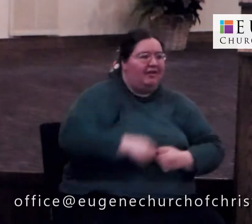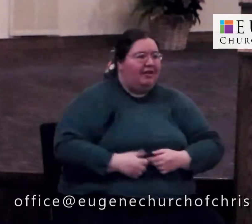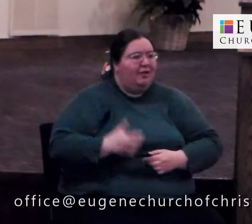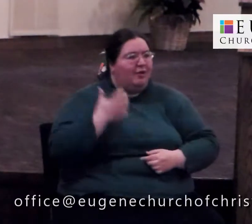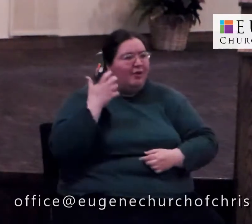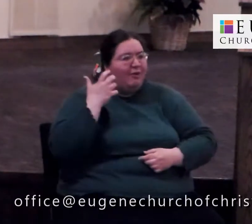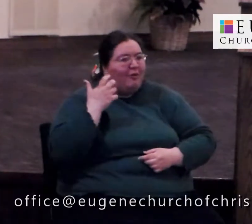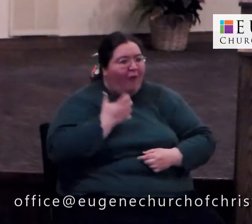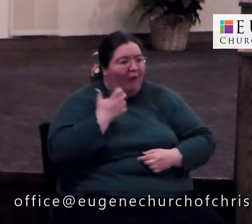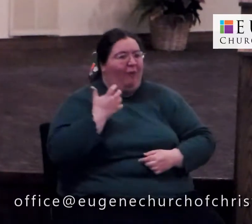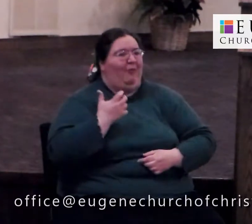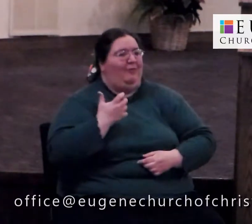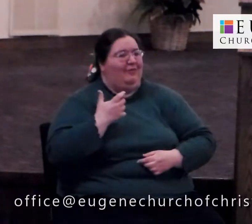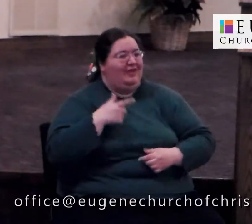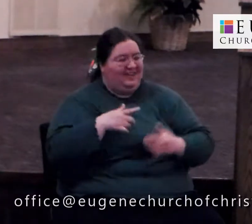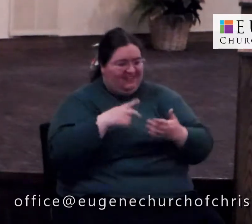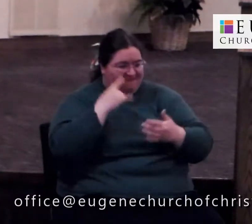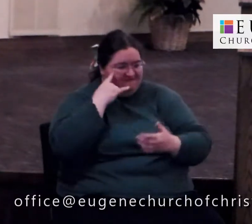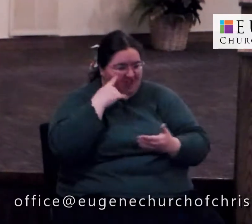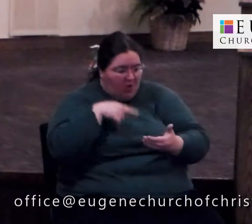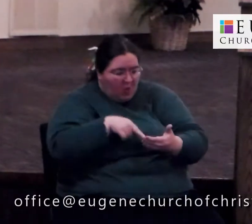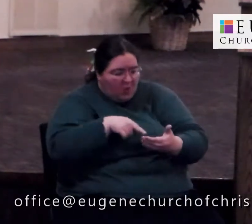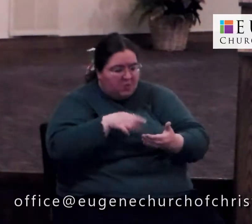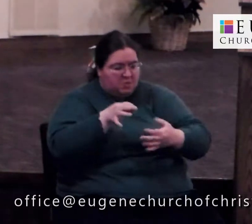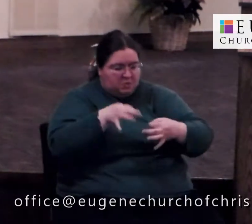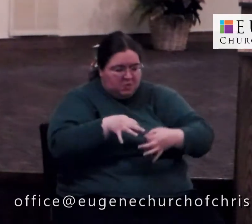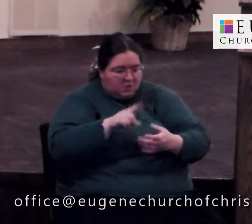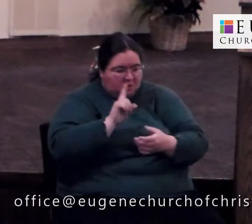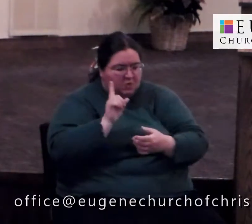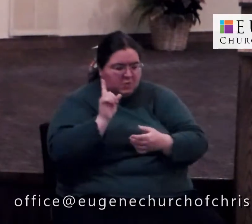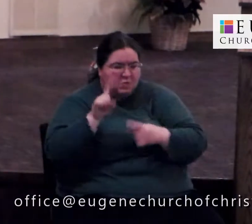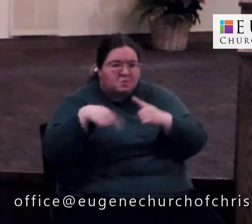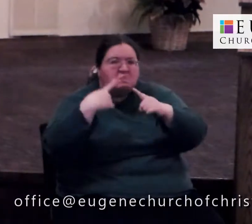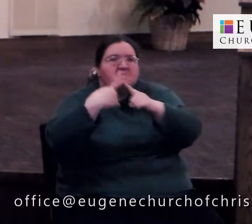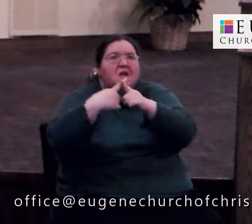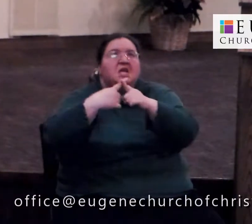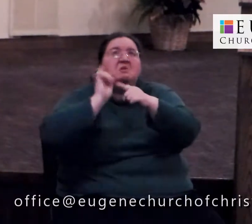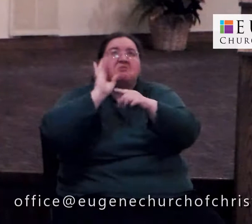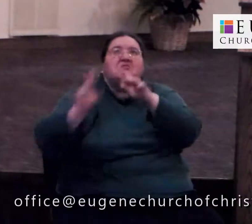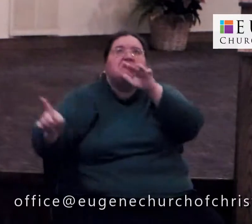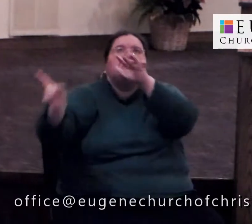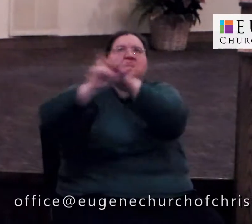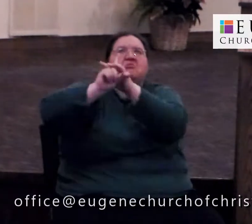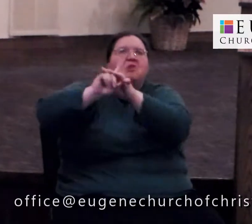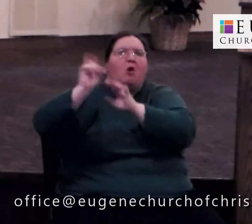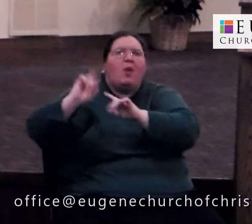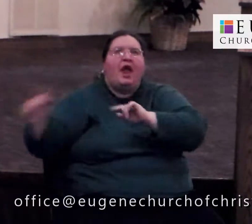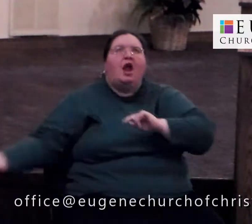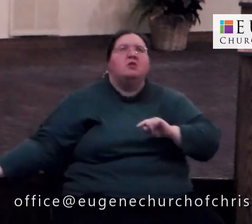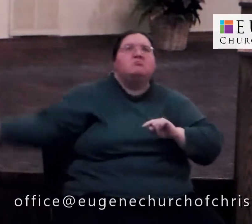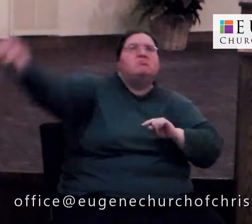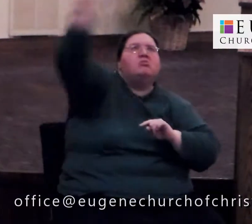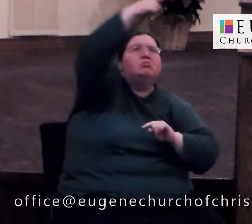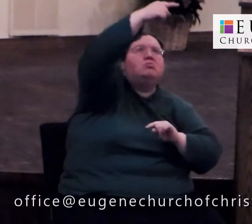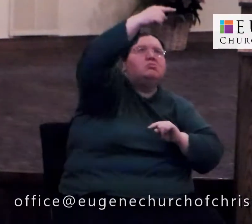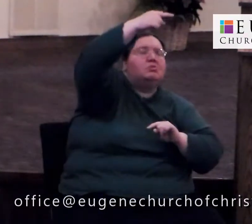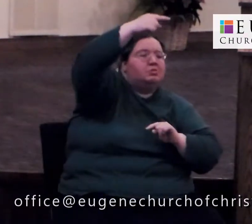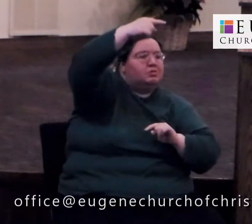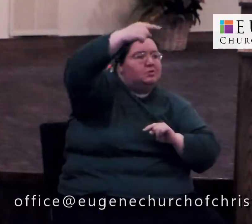explain, this is when it happened, and this is where we're going. But his motives are very much not the right one, because he tells